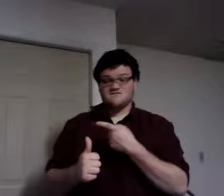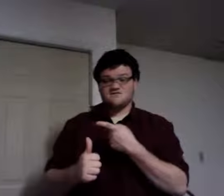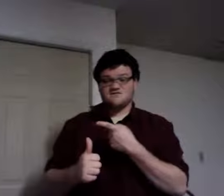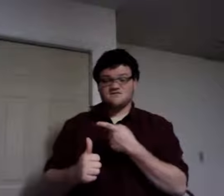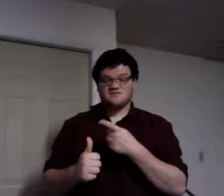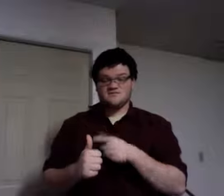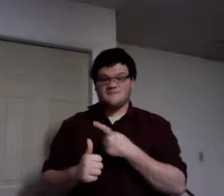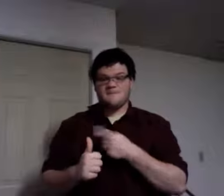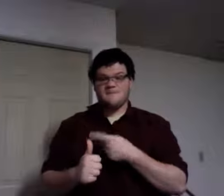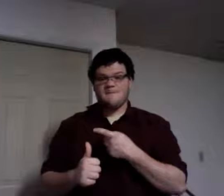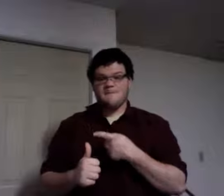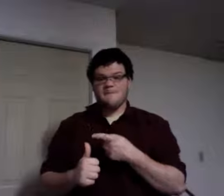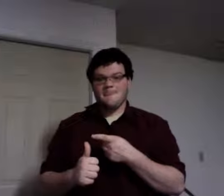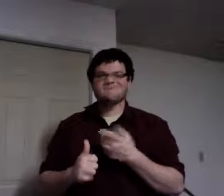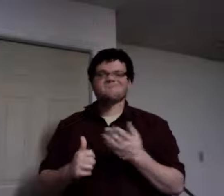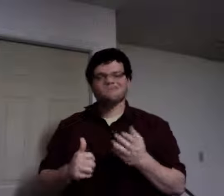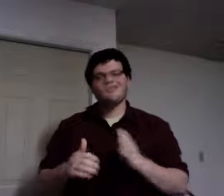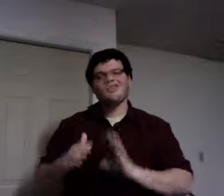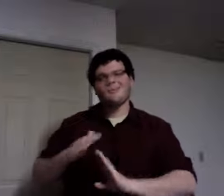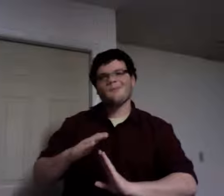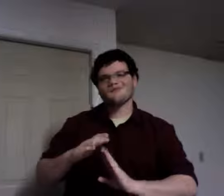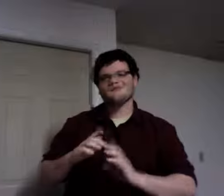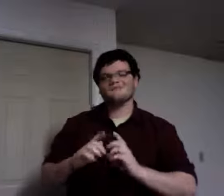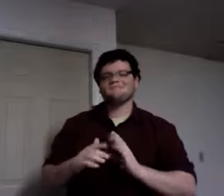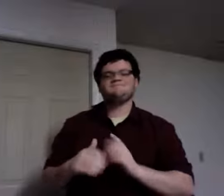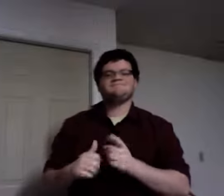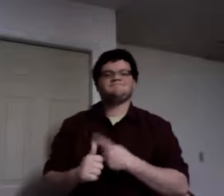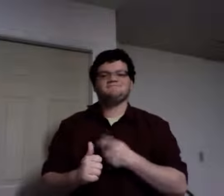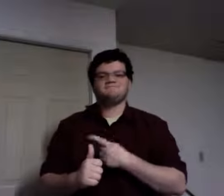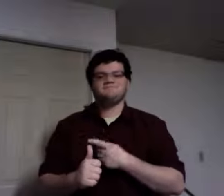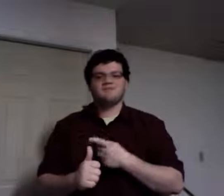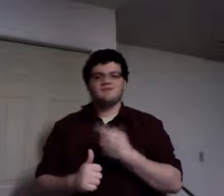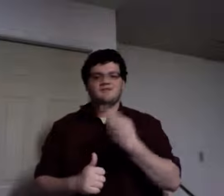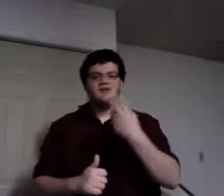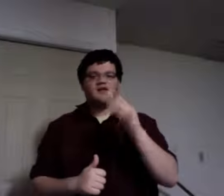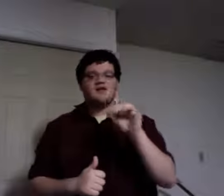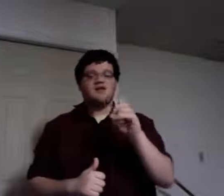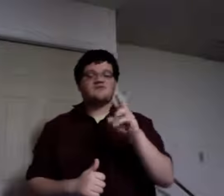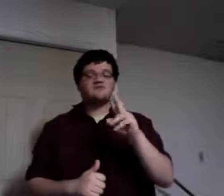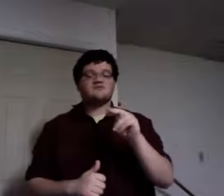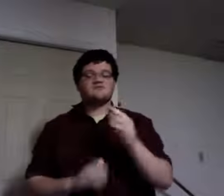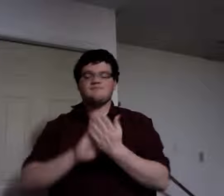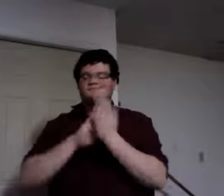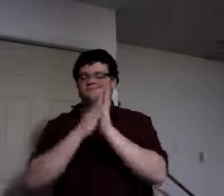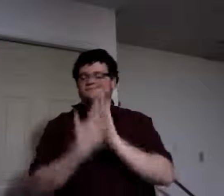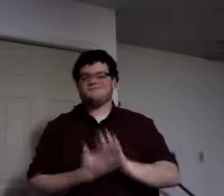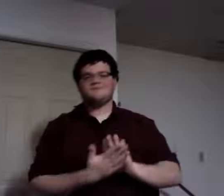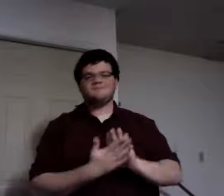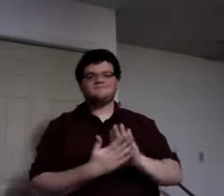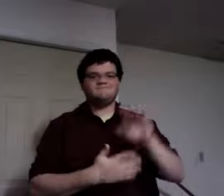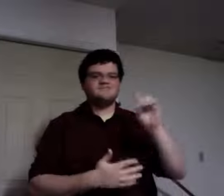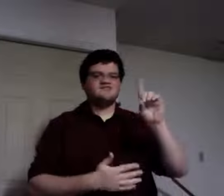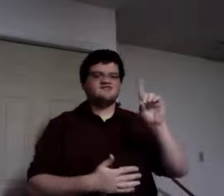that happens in stars, the hydrogen gets fused into deuterium. I've trouble